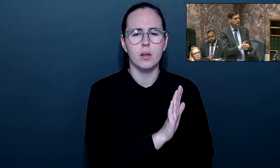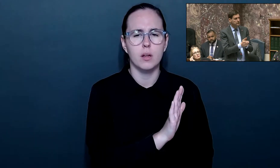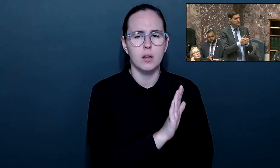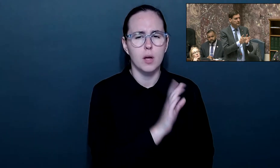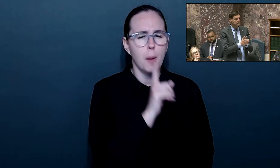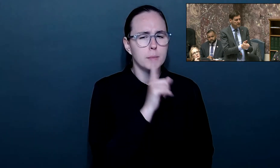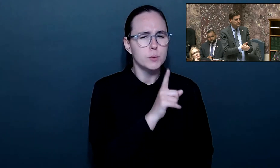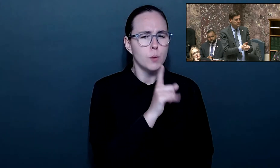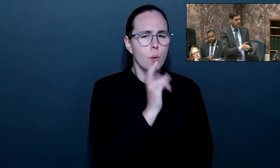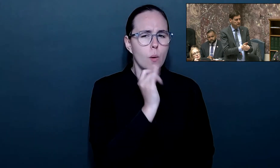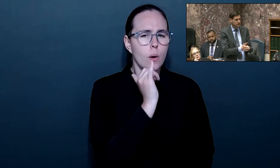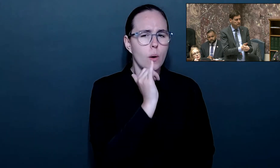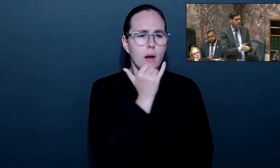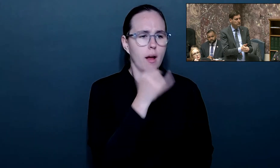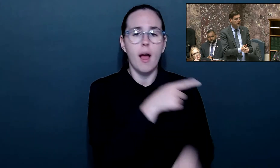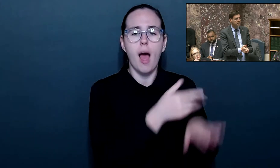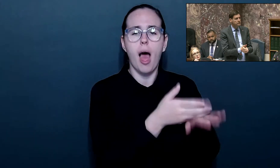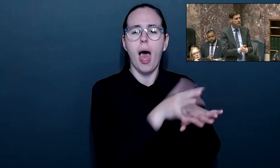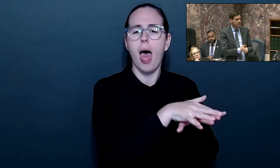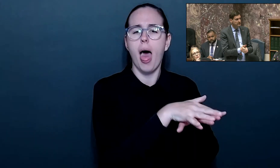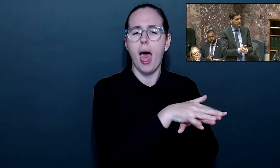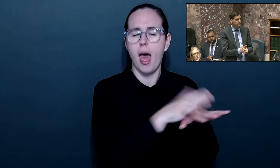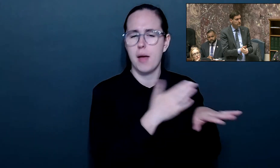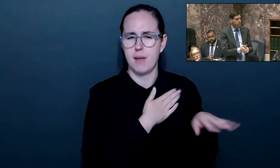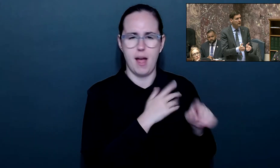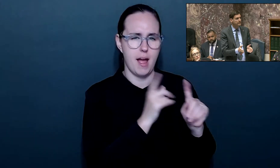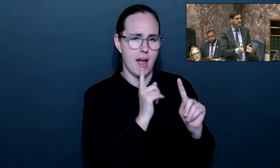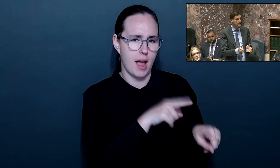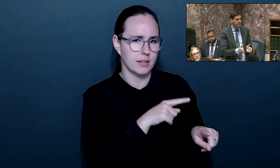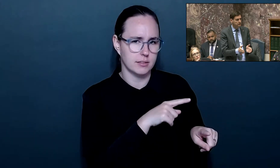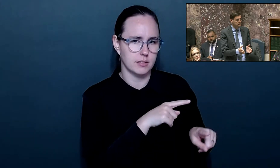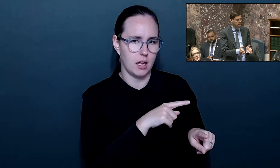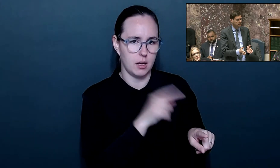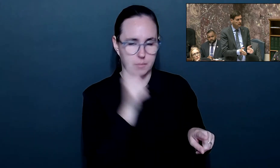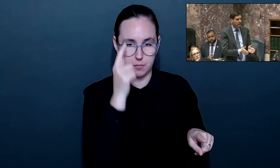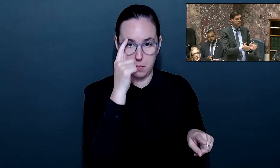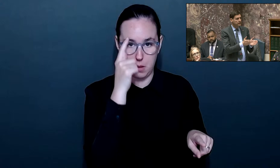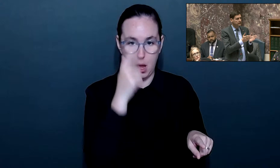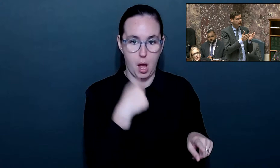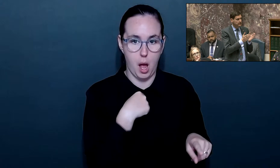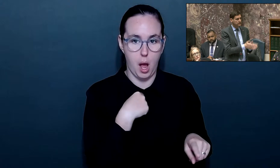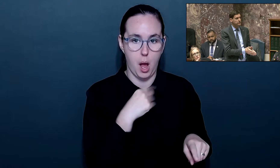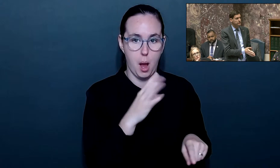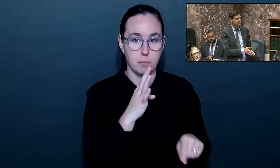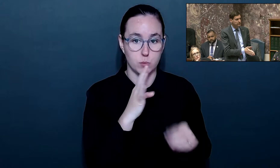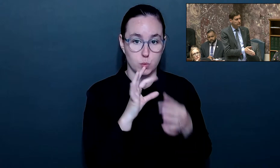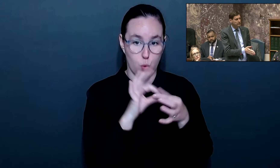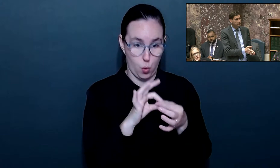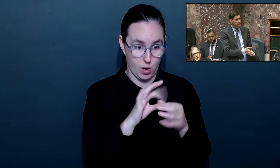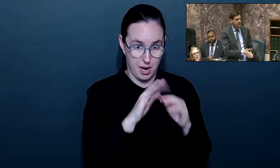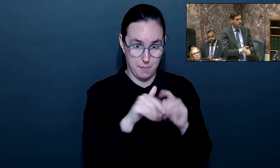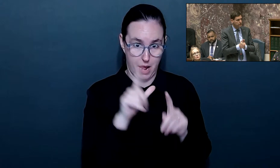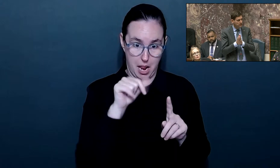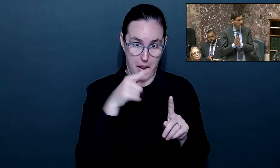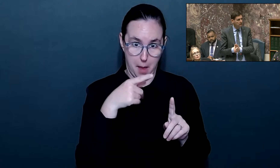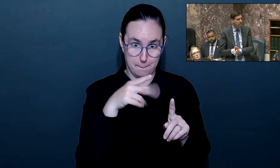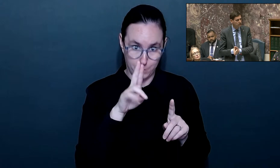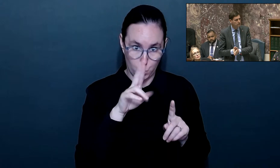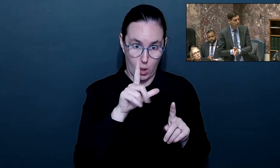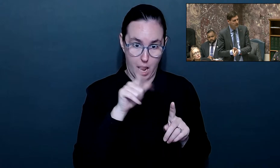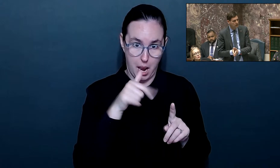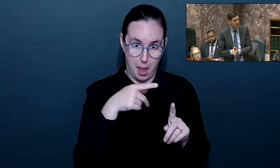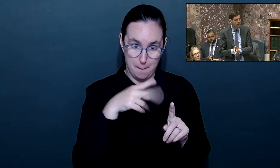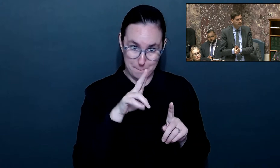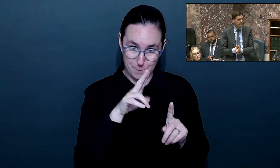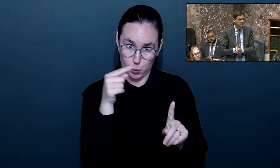Lapu Festival, British Columbians deserve answers. Why did this happen? If they don't get the answers from the criminal process, we will call a